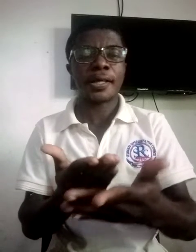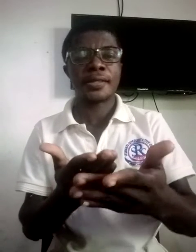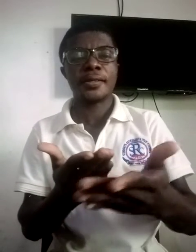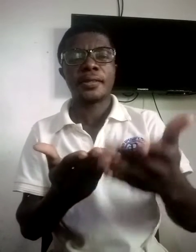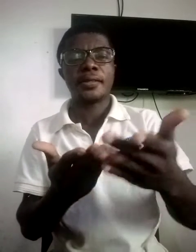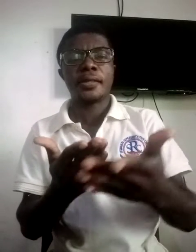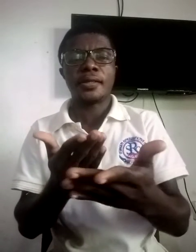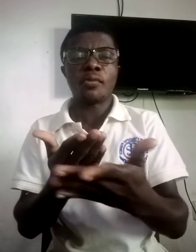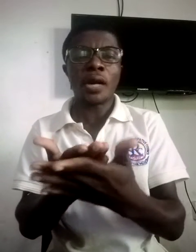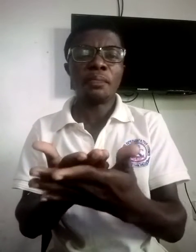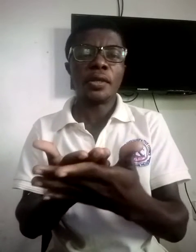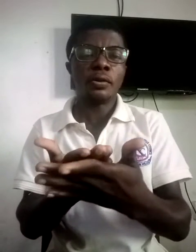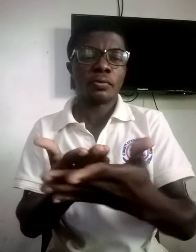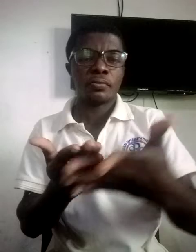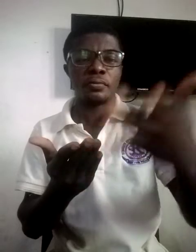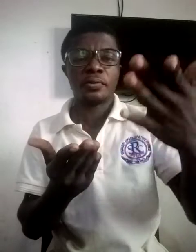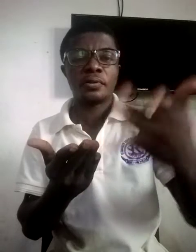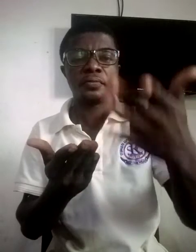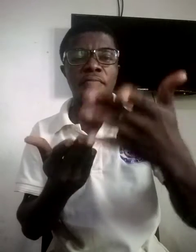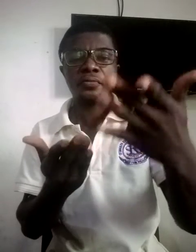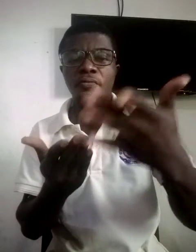That's the one below.